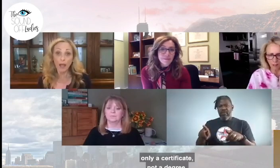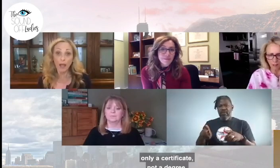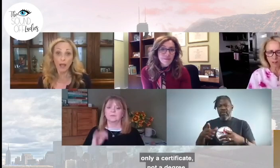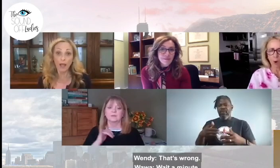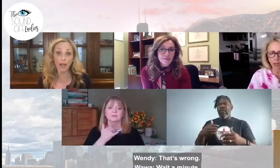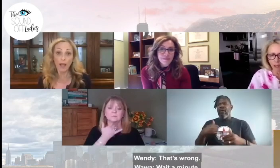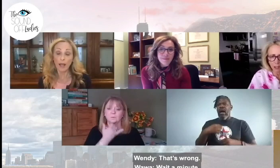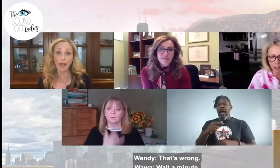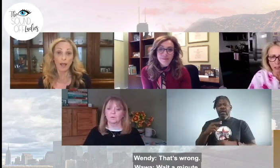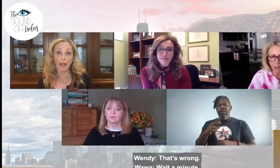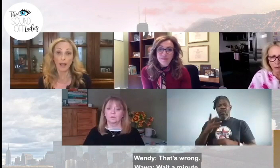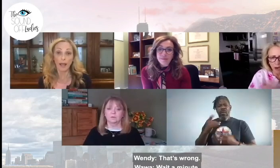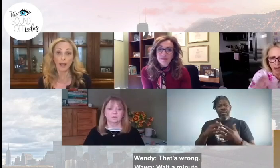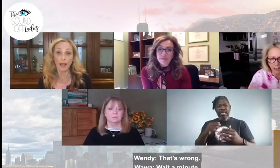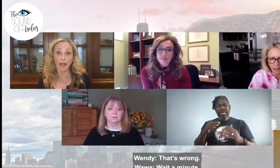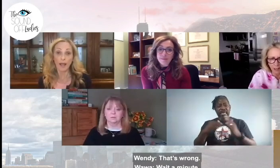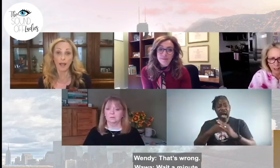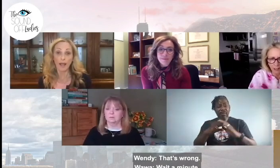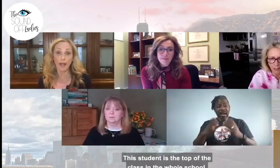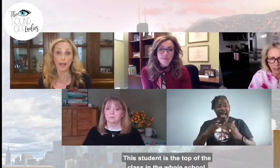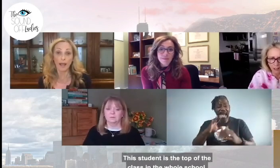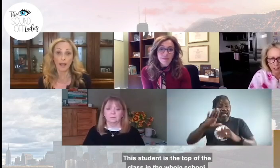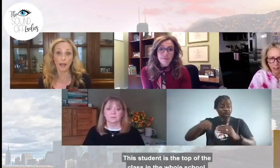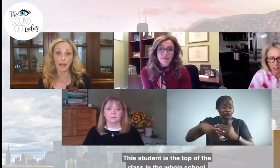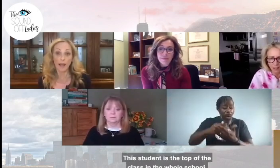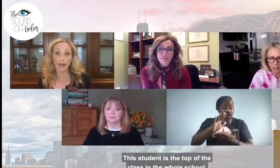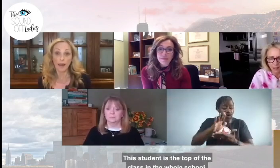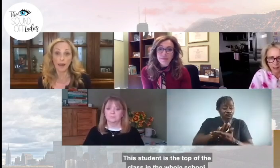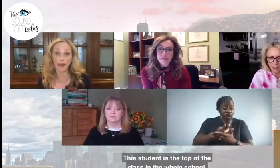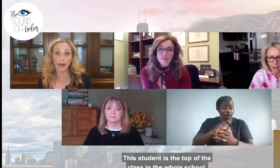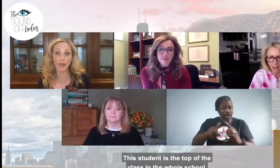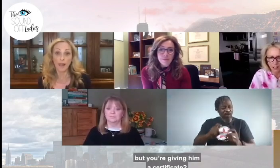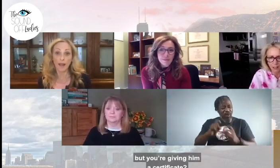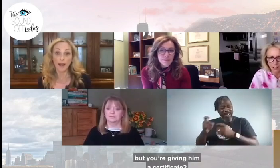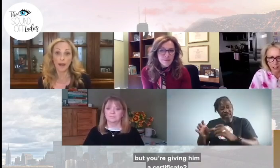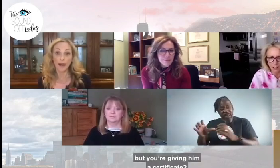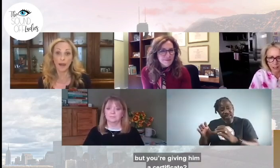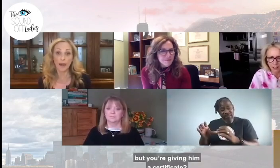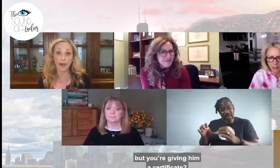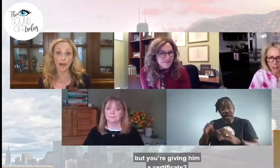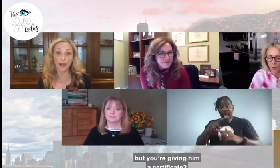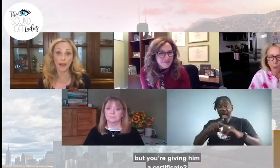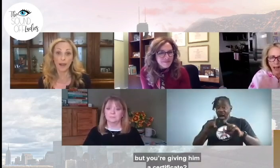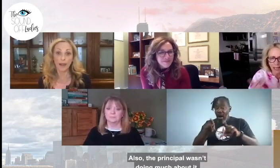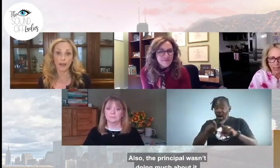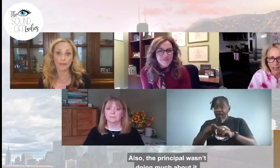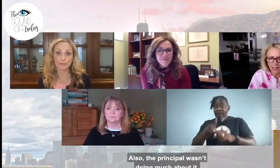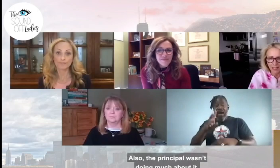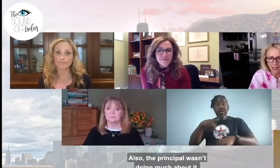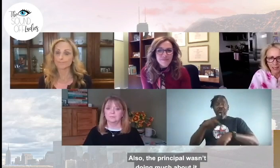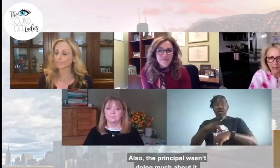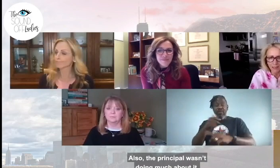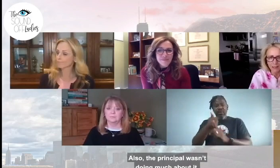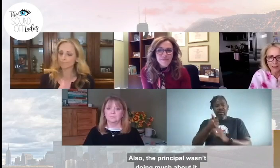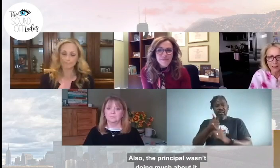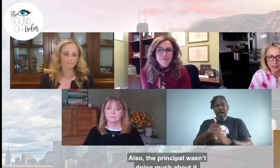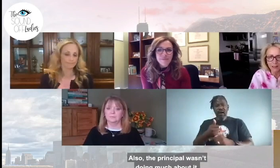a degree. That's wrong. And I said the student is the top of his class and the top of his